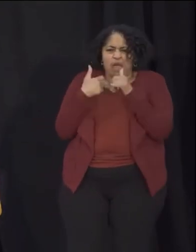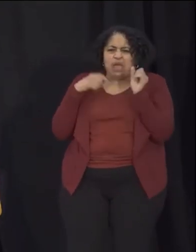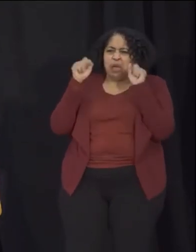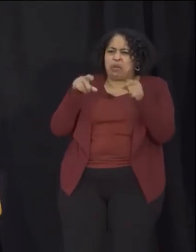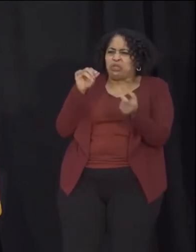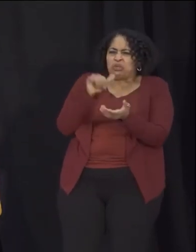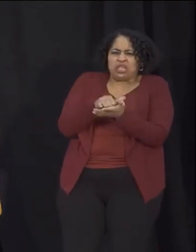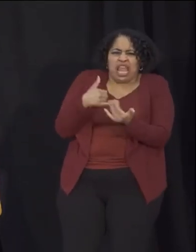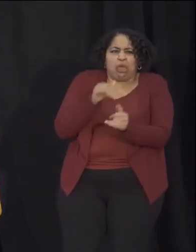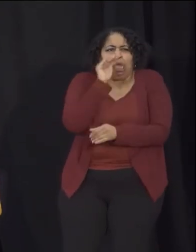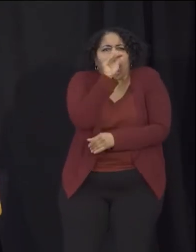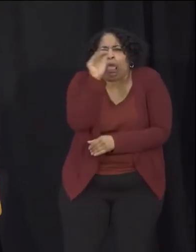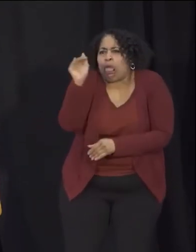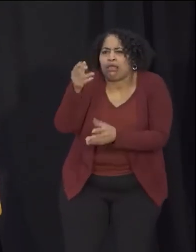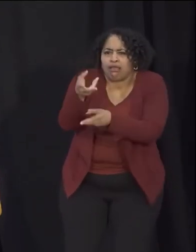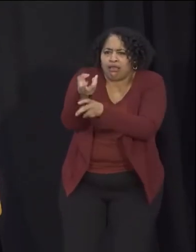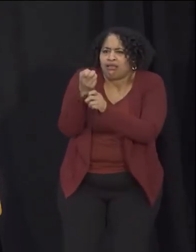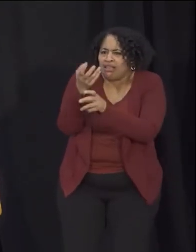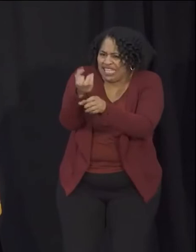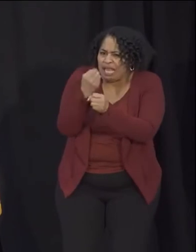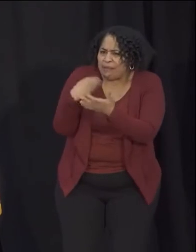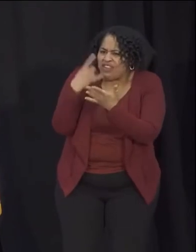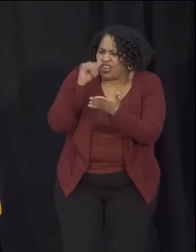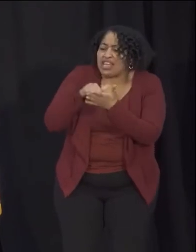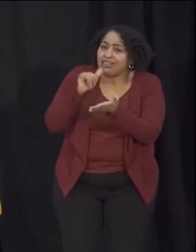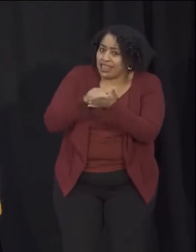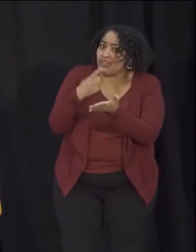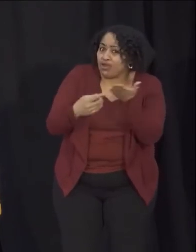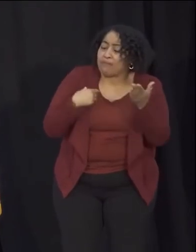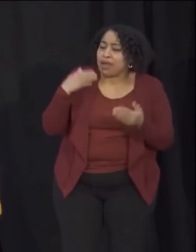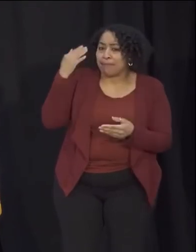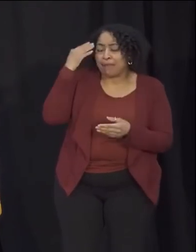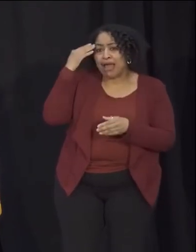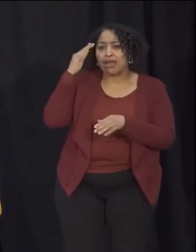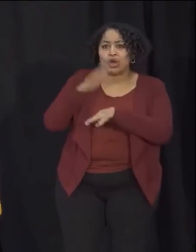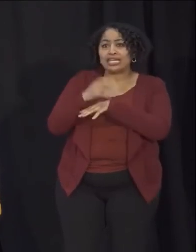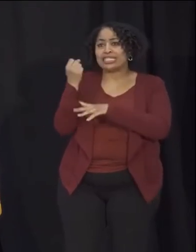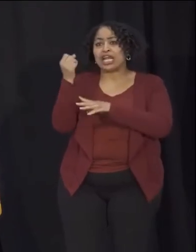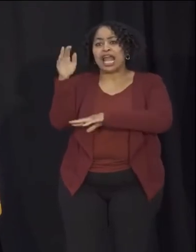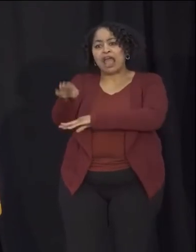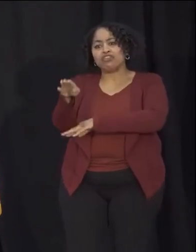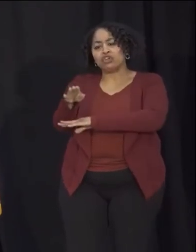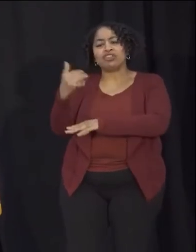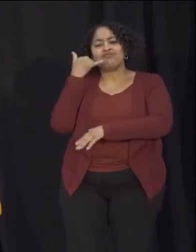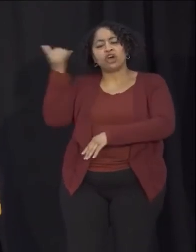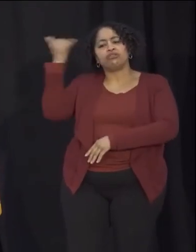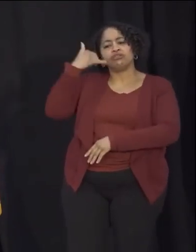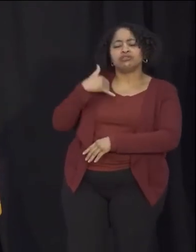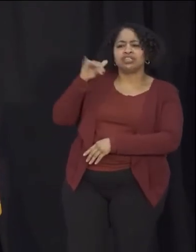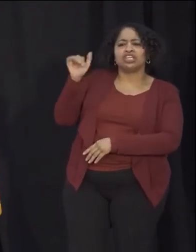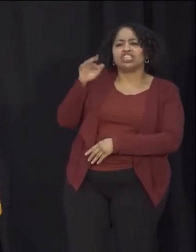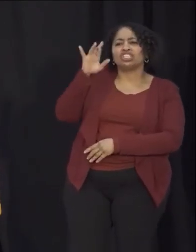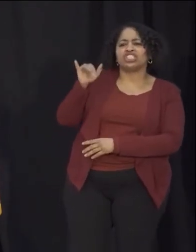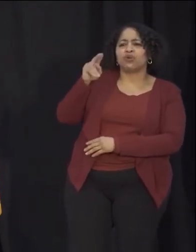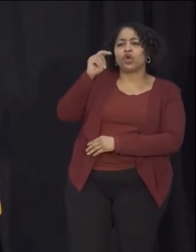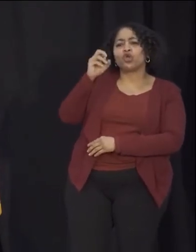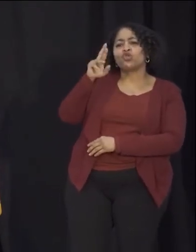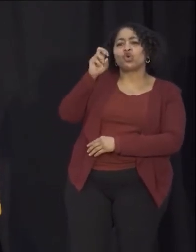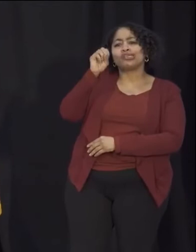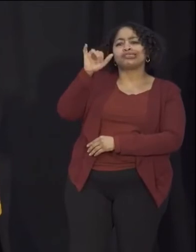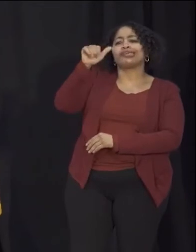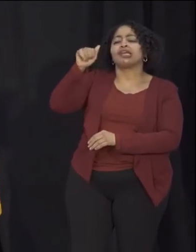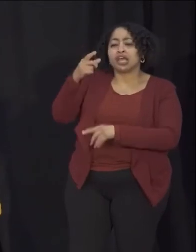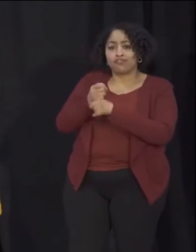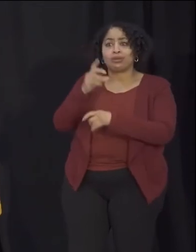to approach anybody? And that was what was on my mind on Saturday afternoon when the phone rang. And it was Jerry Norcia from